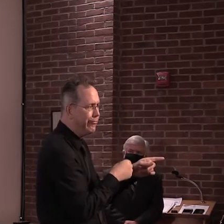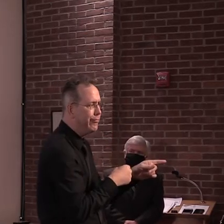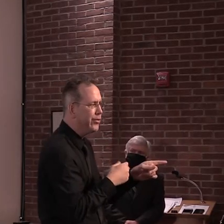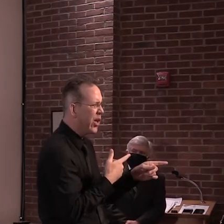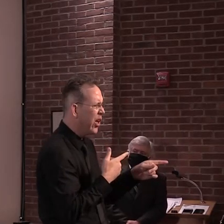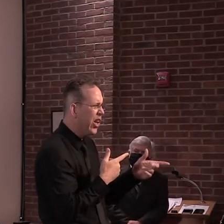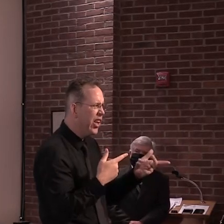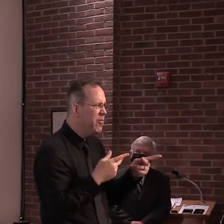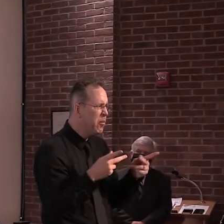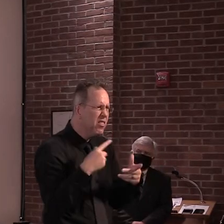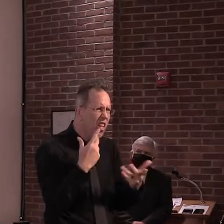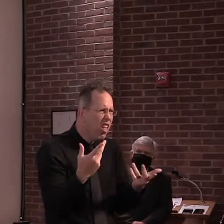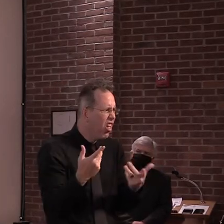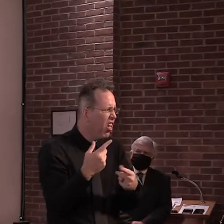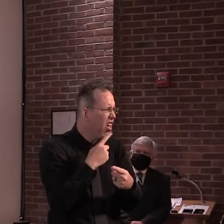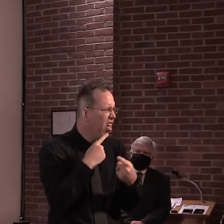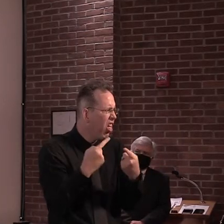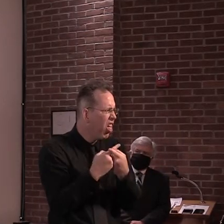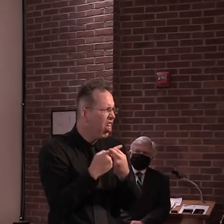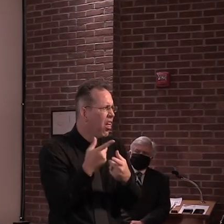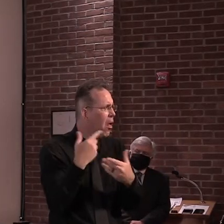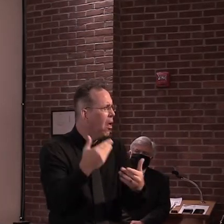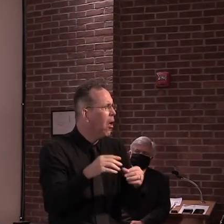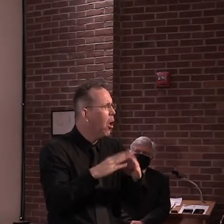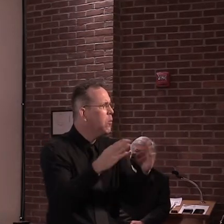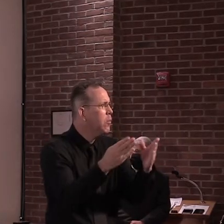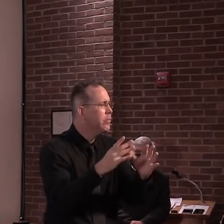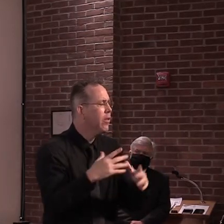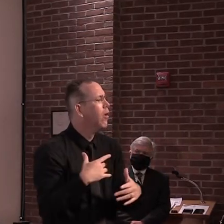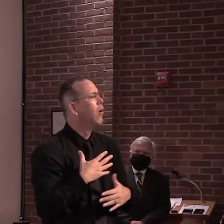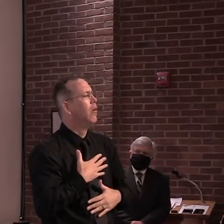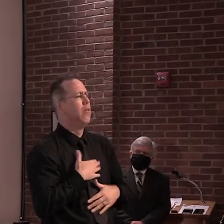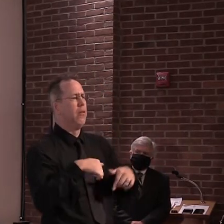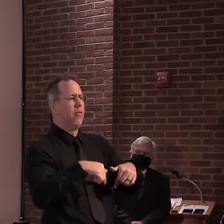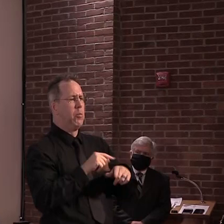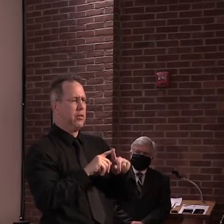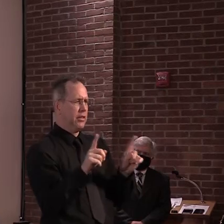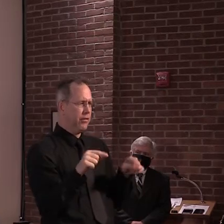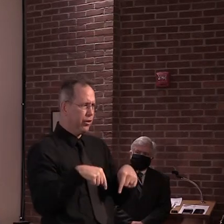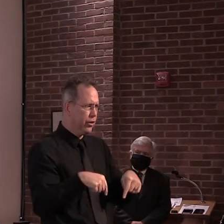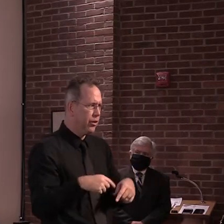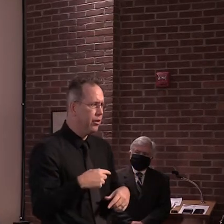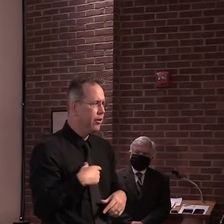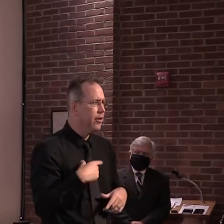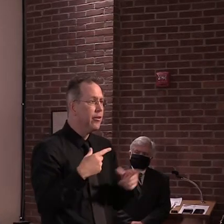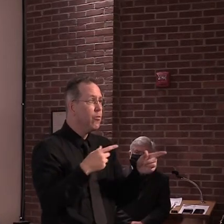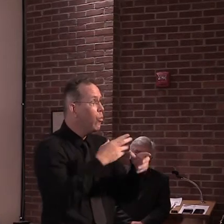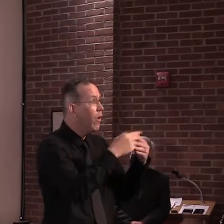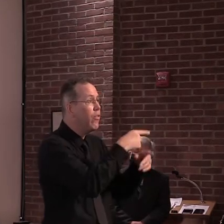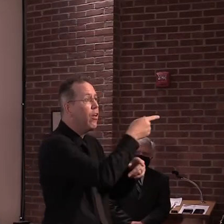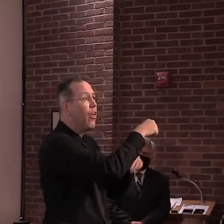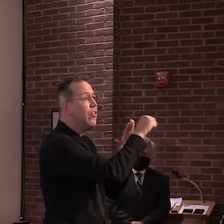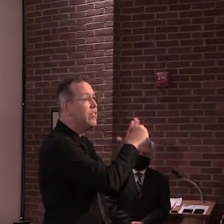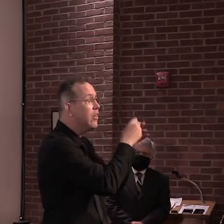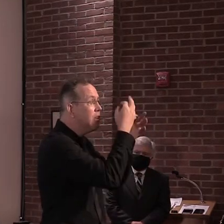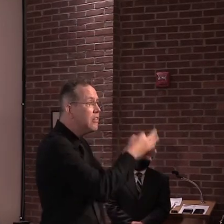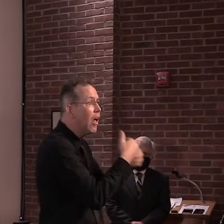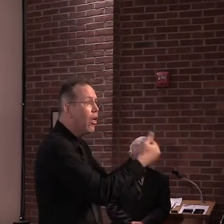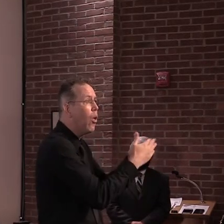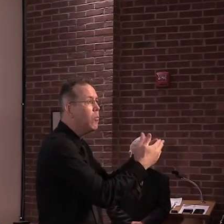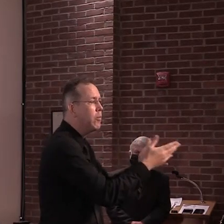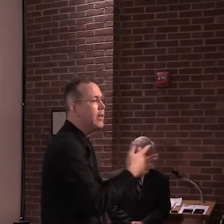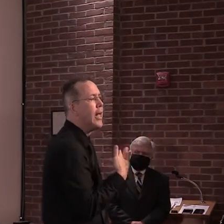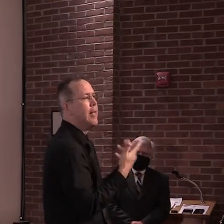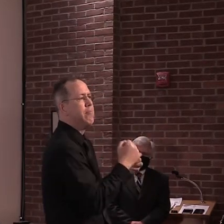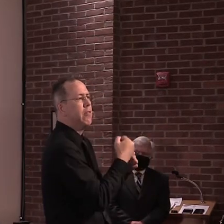quickly. Some are being criticized for making the wrong moves in the way that they chose to restart